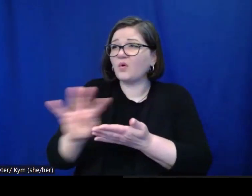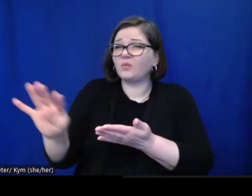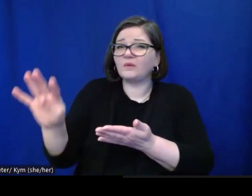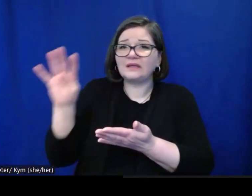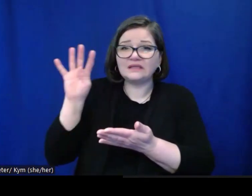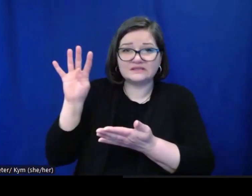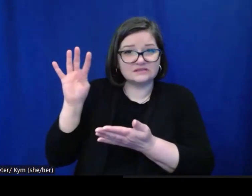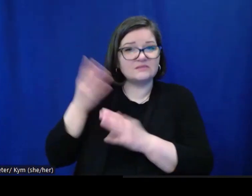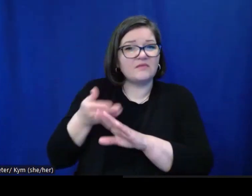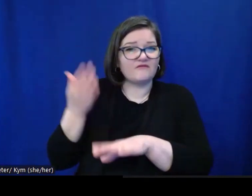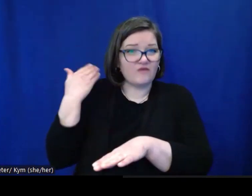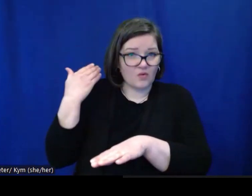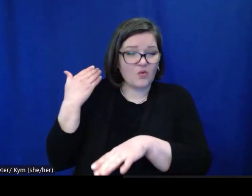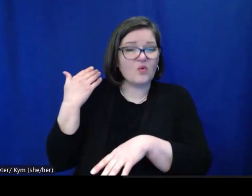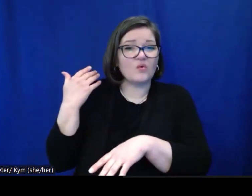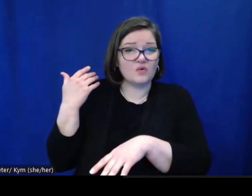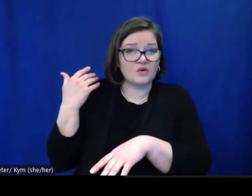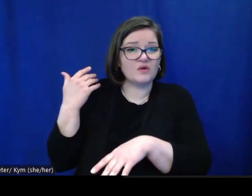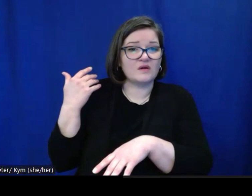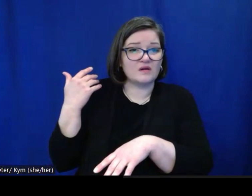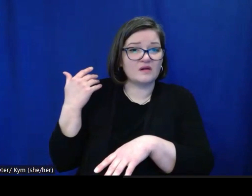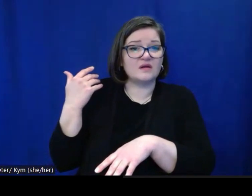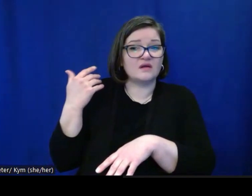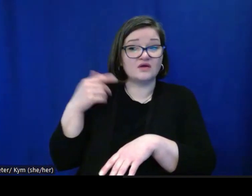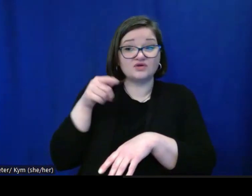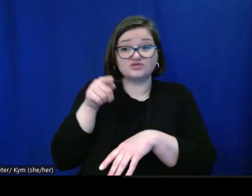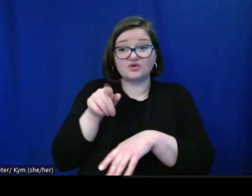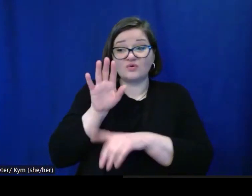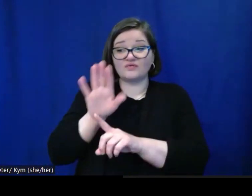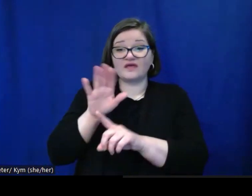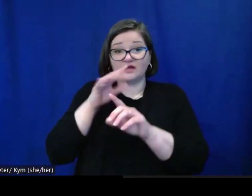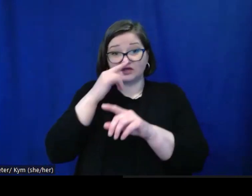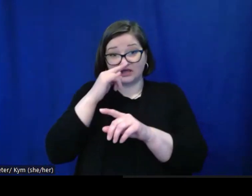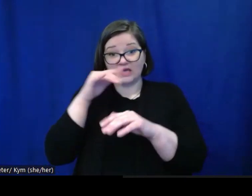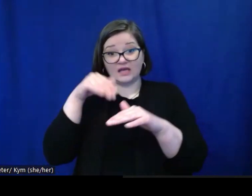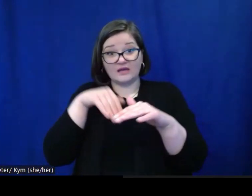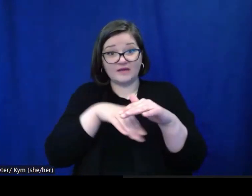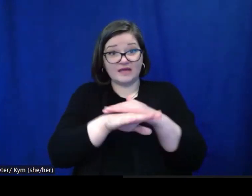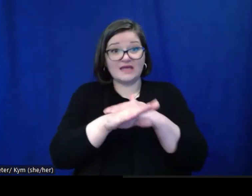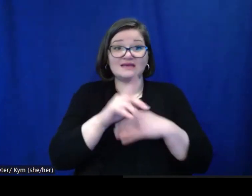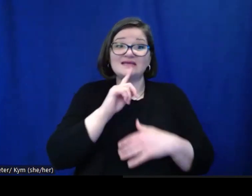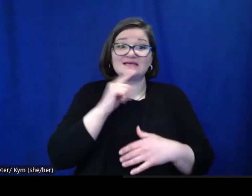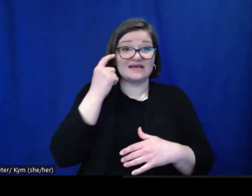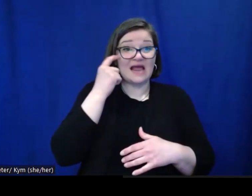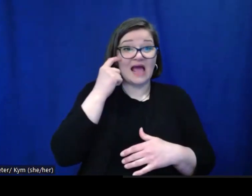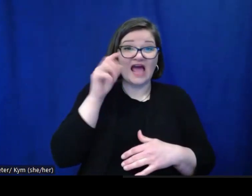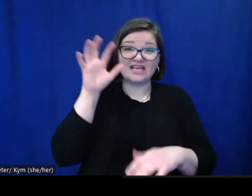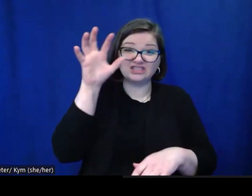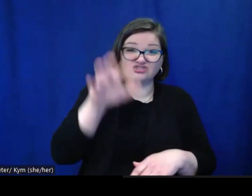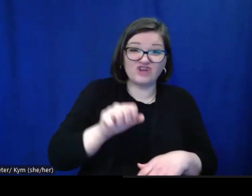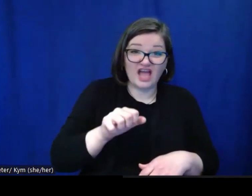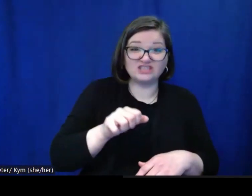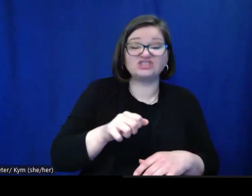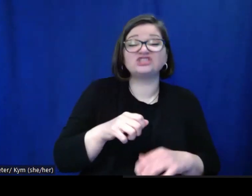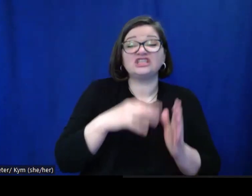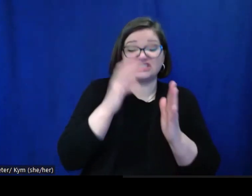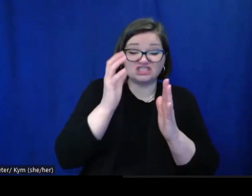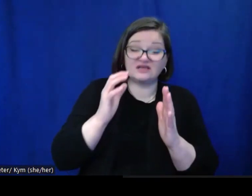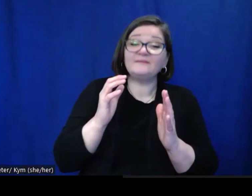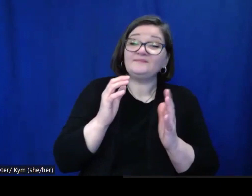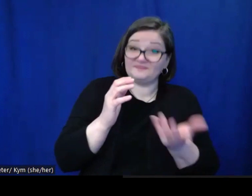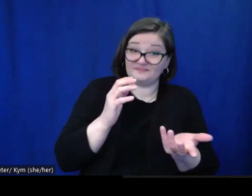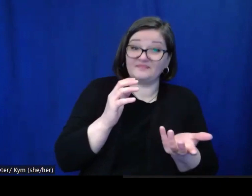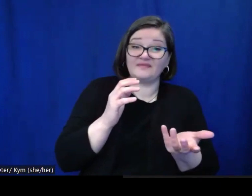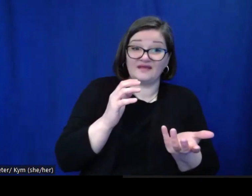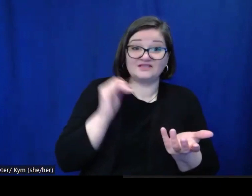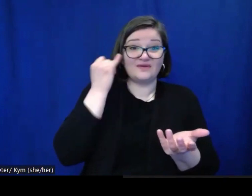previously. And so this child coming into the classroom is an eyeball scratcher. This child, you come near this